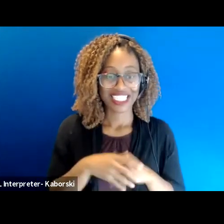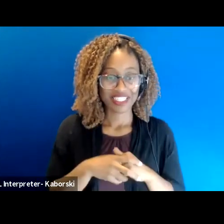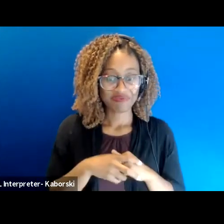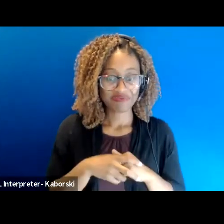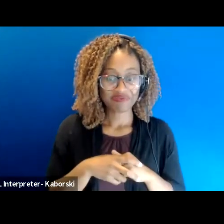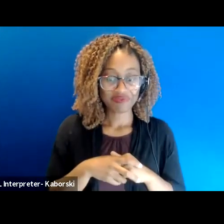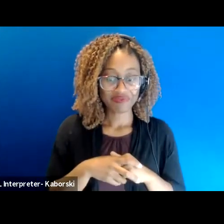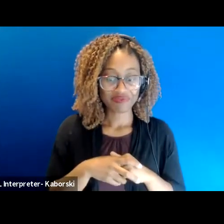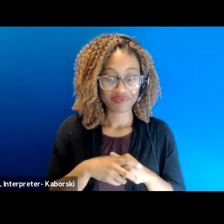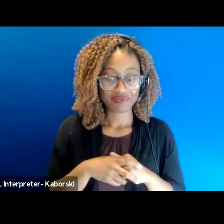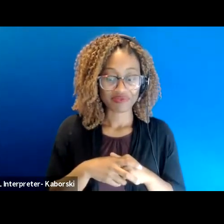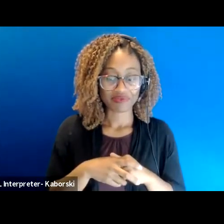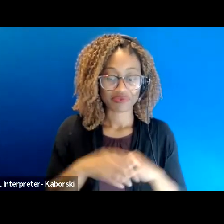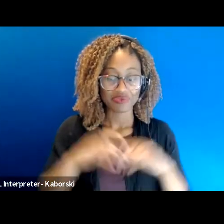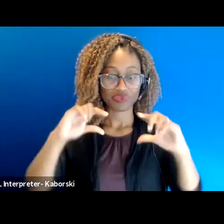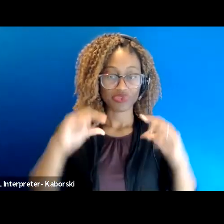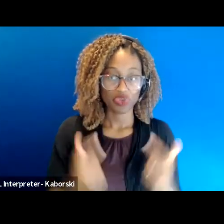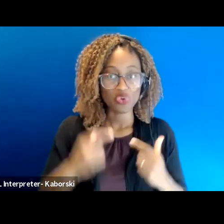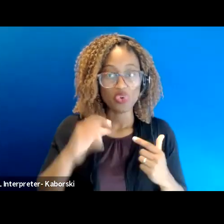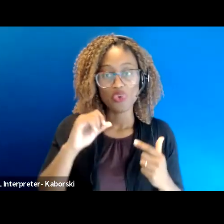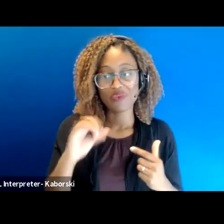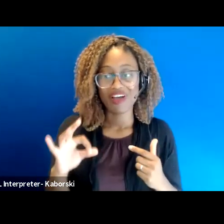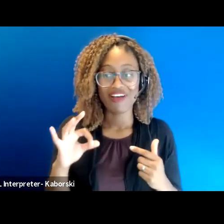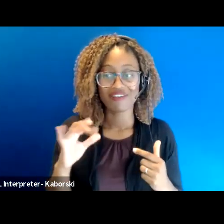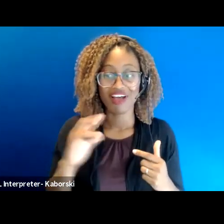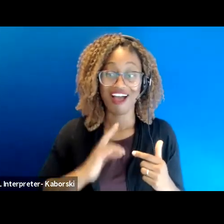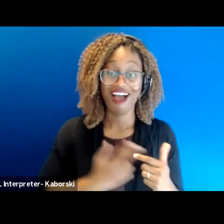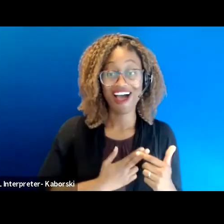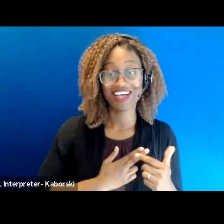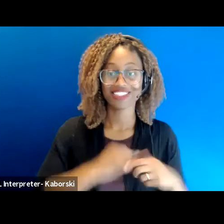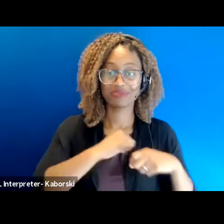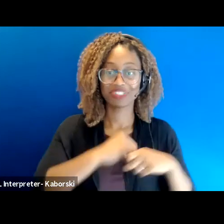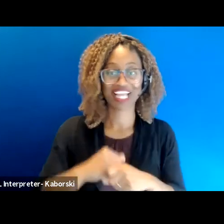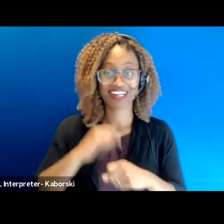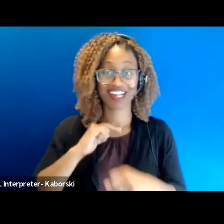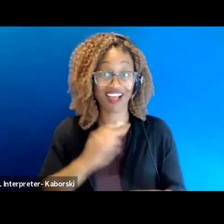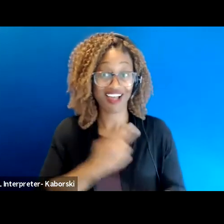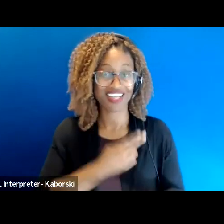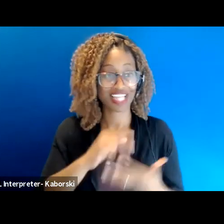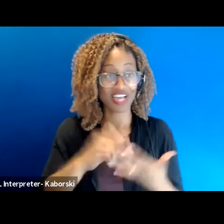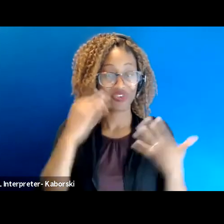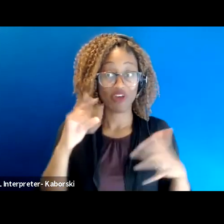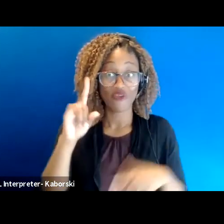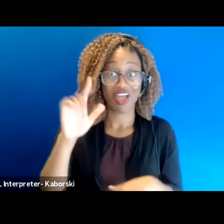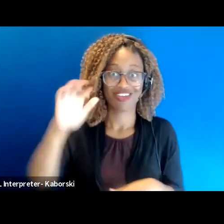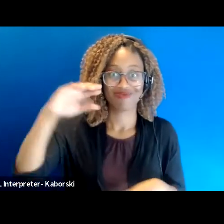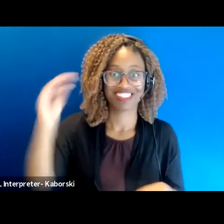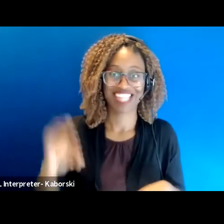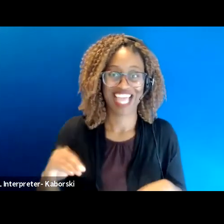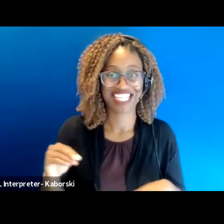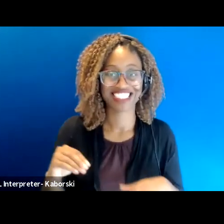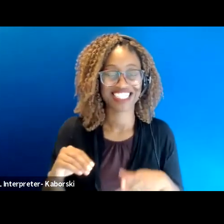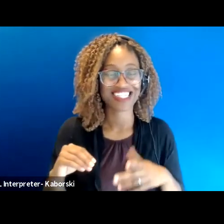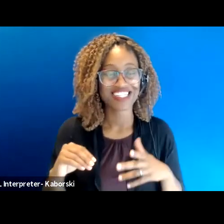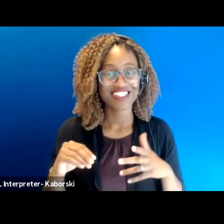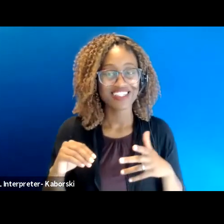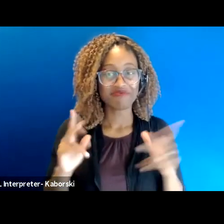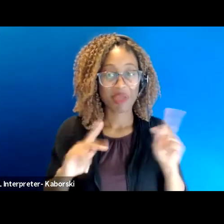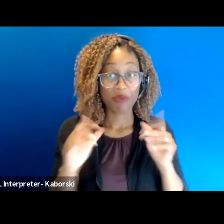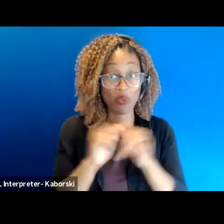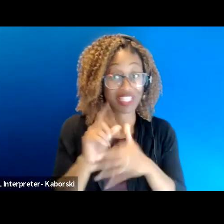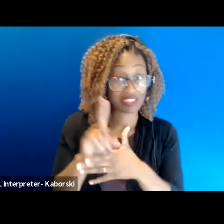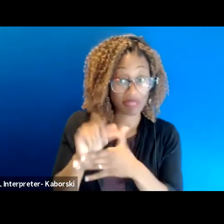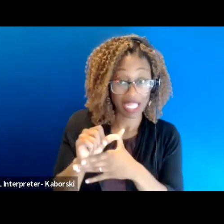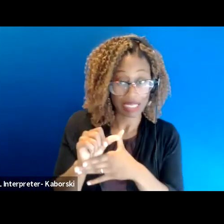group of Us Protecting Us, I don't know if it's 100% people with